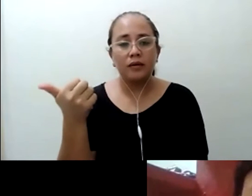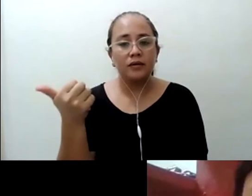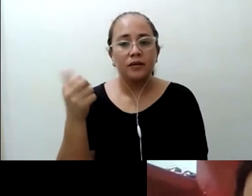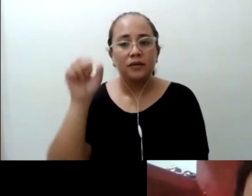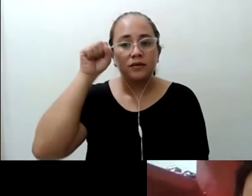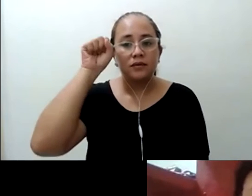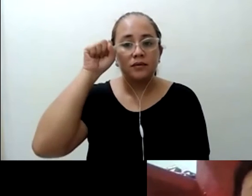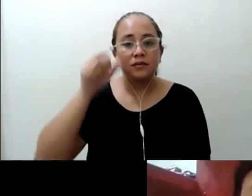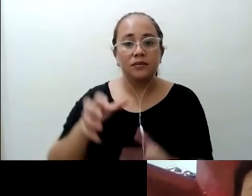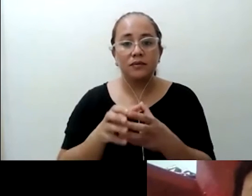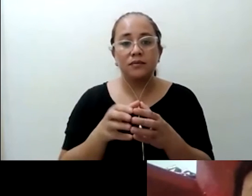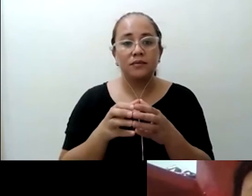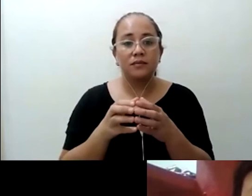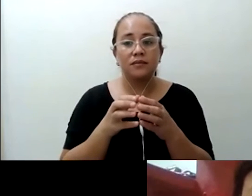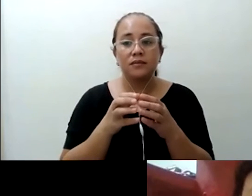group?